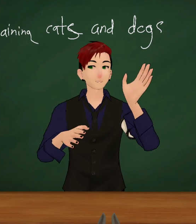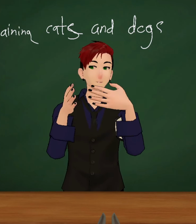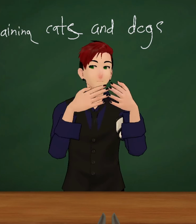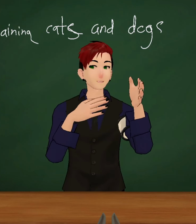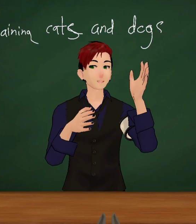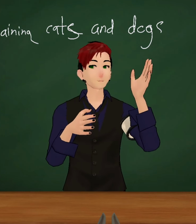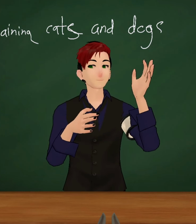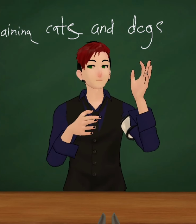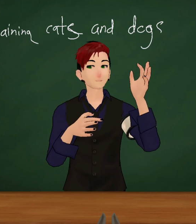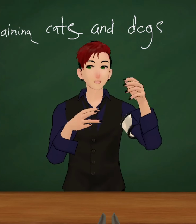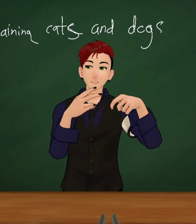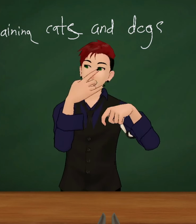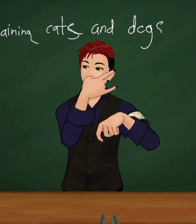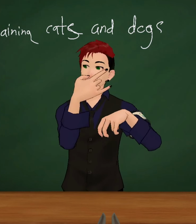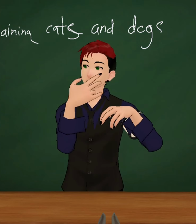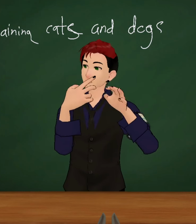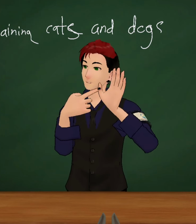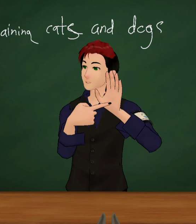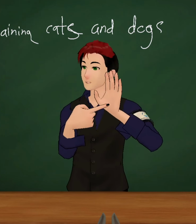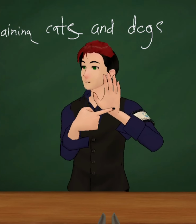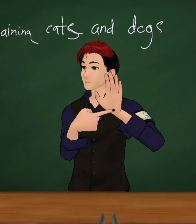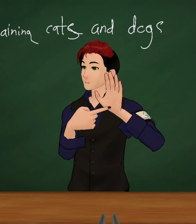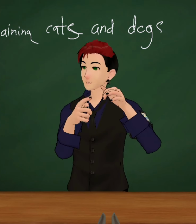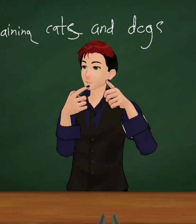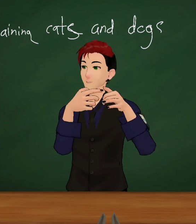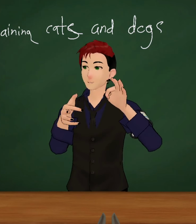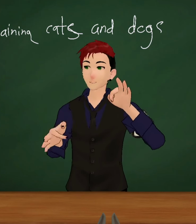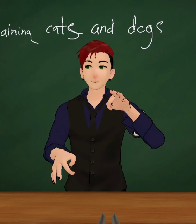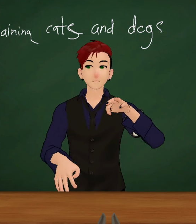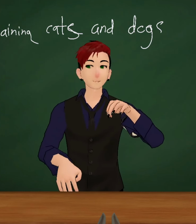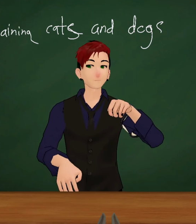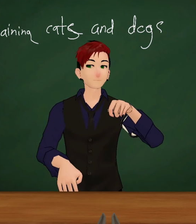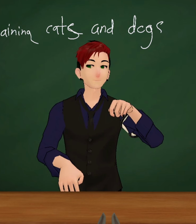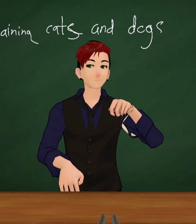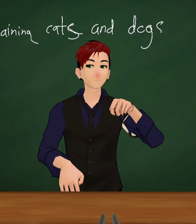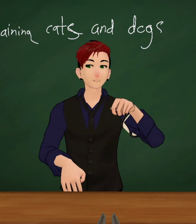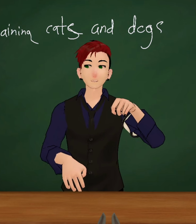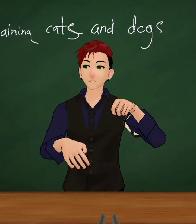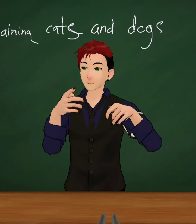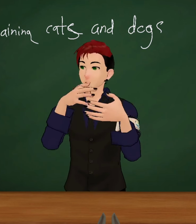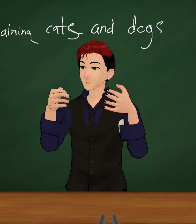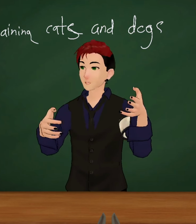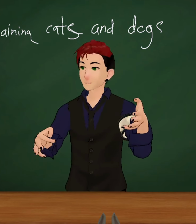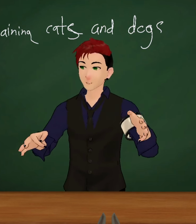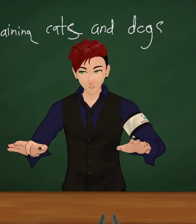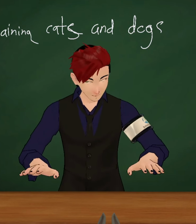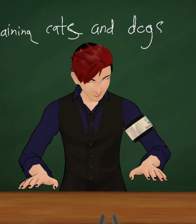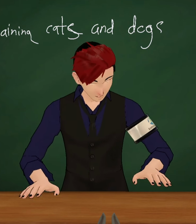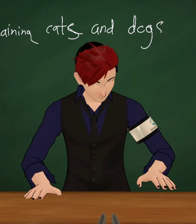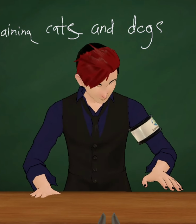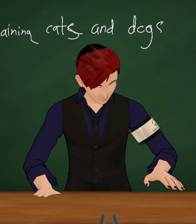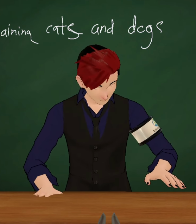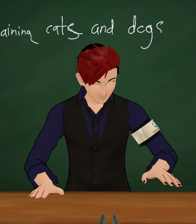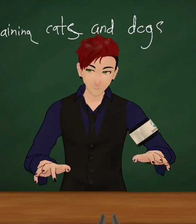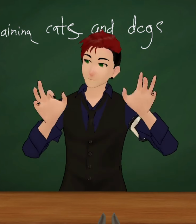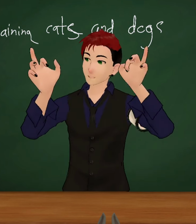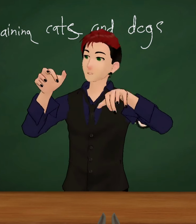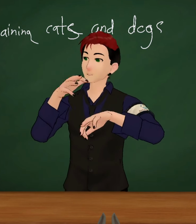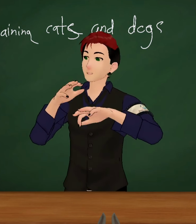know, doesn't matter. That was like actually the example of the first example. And one student was like, "It's raining